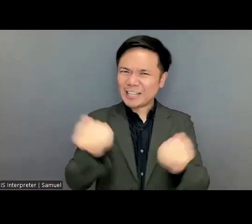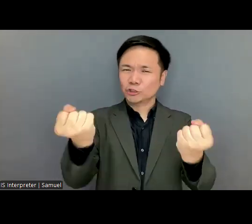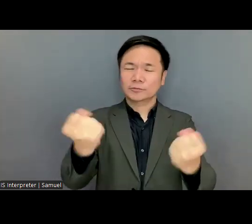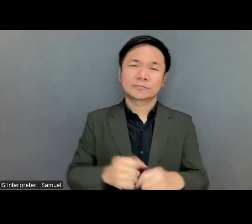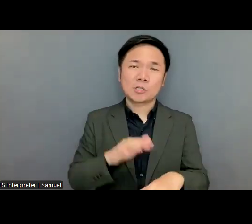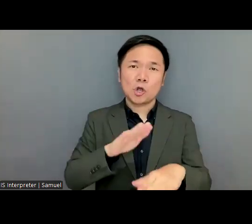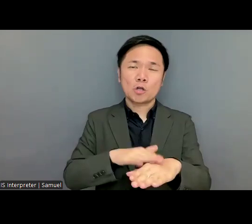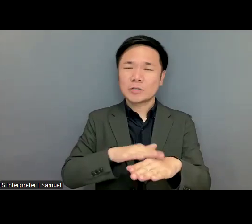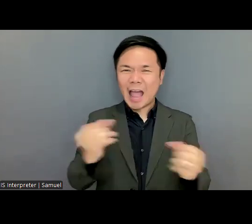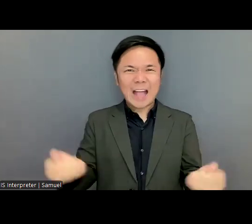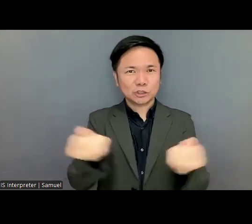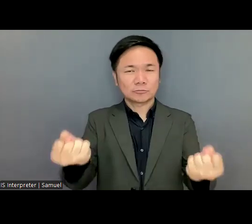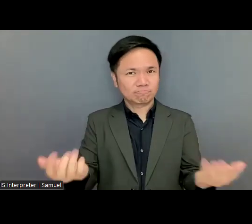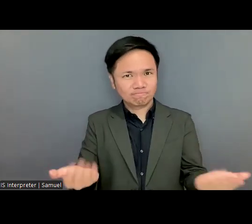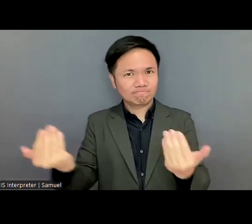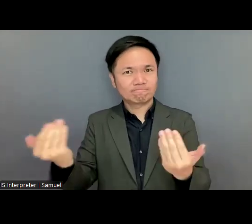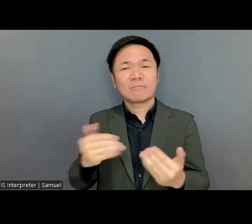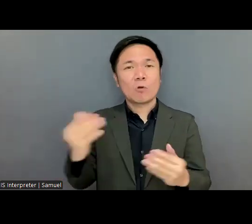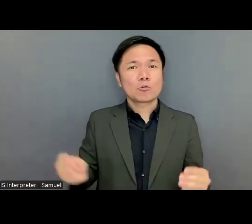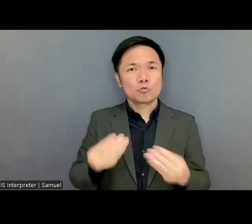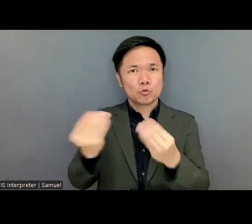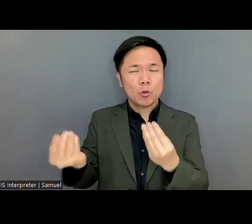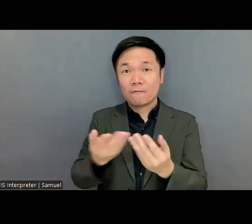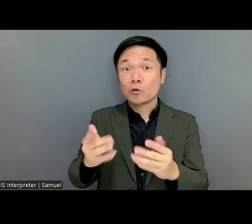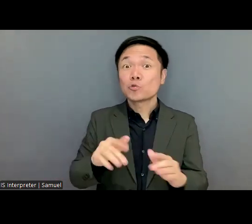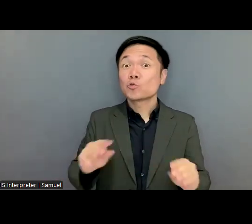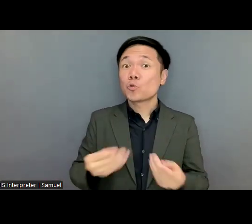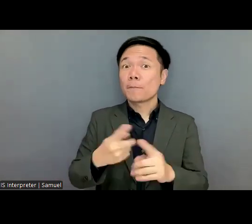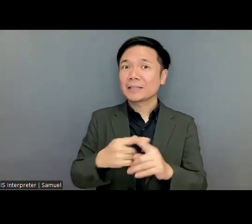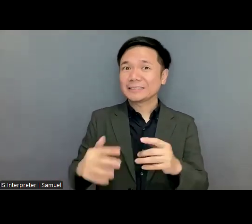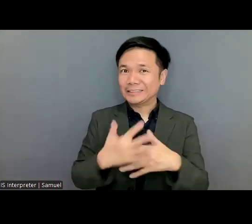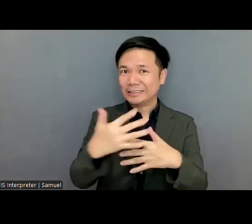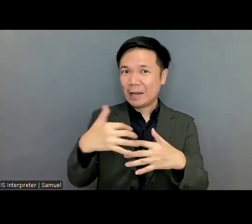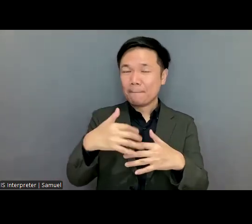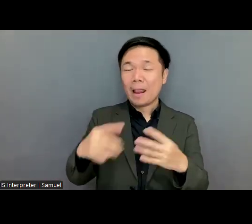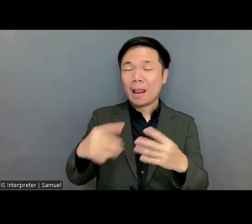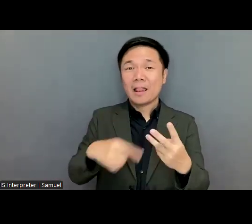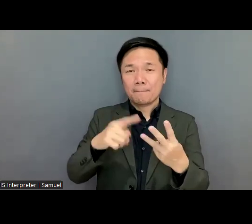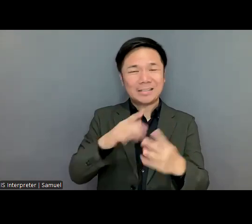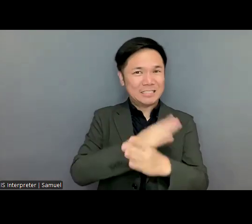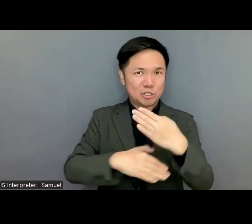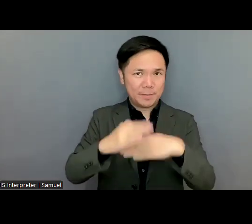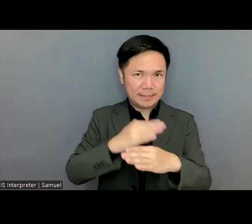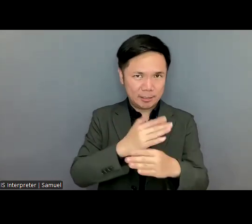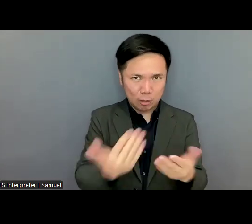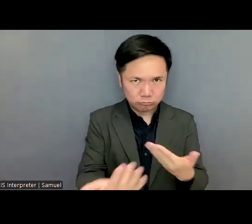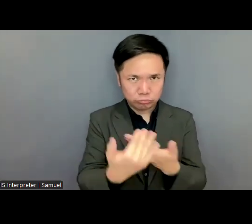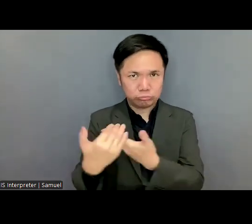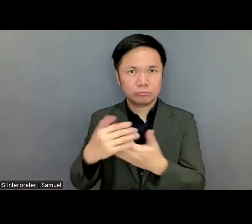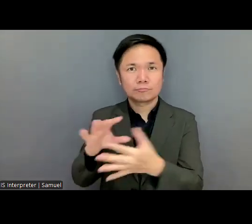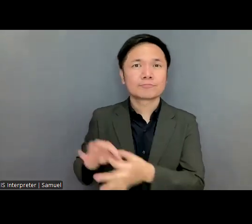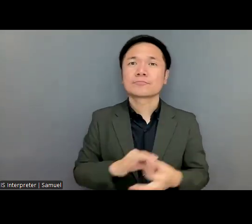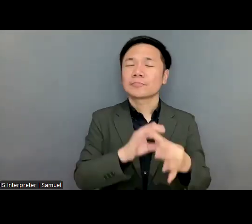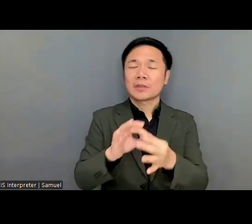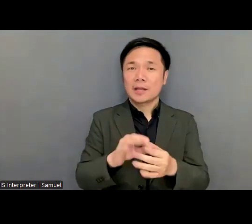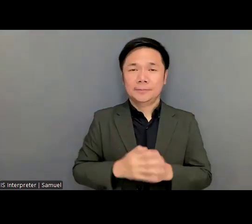to action with specific priorities for youth with disabilities, including also Indigenous youth with disabilities, we are going to